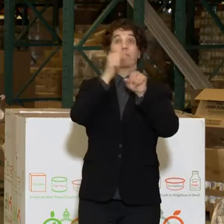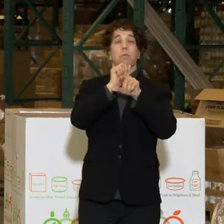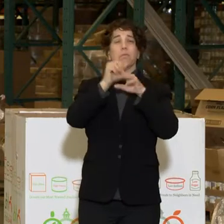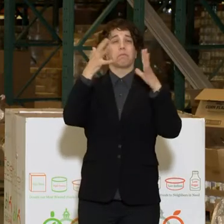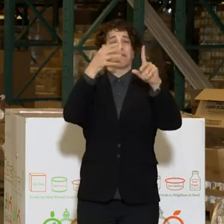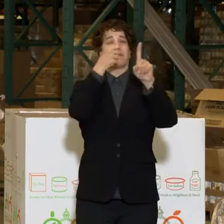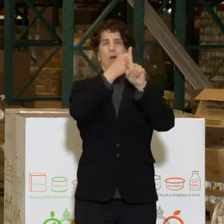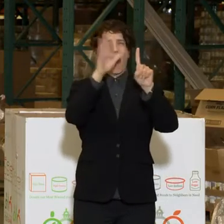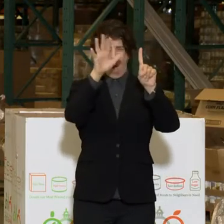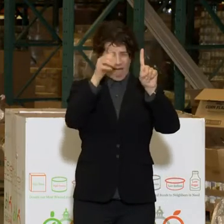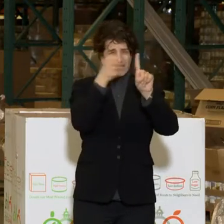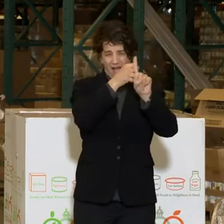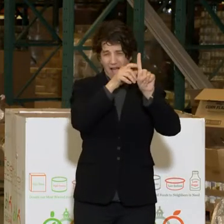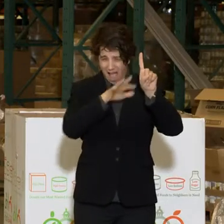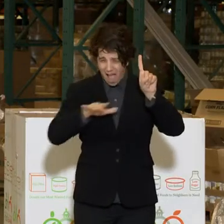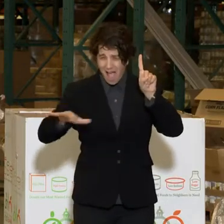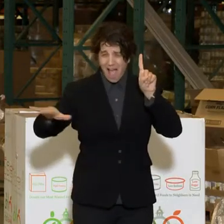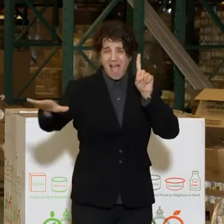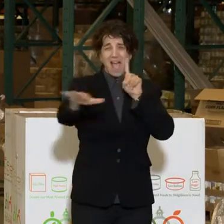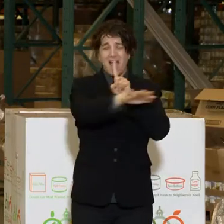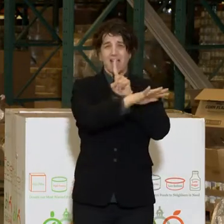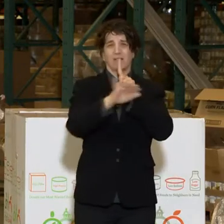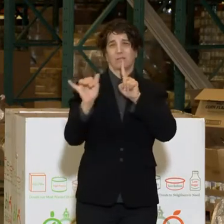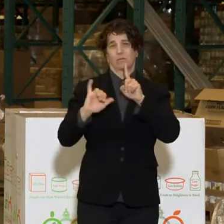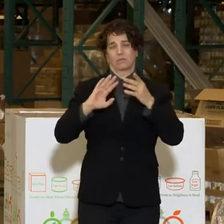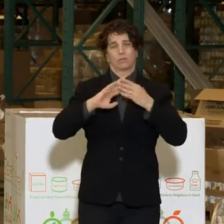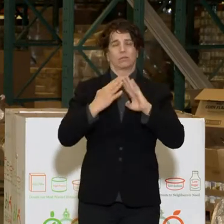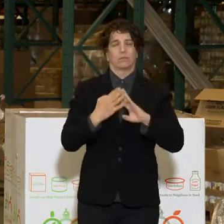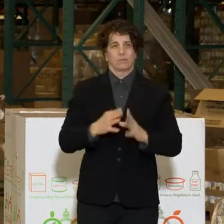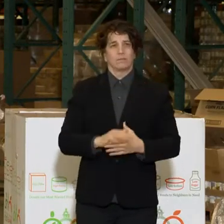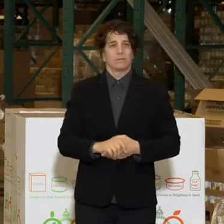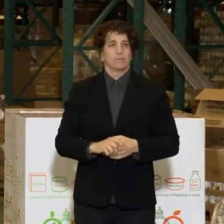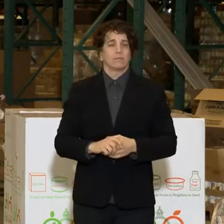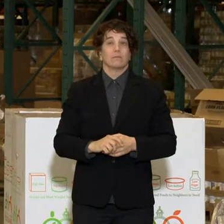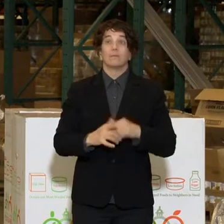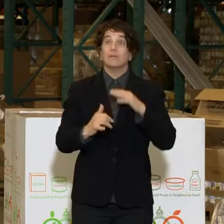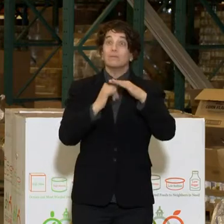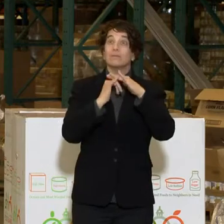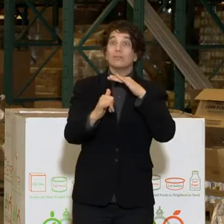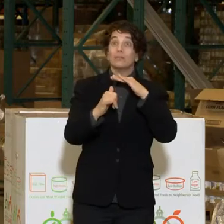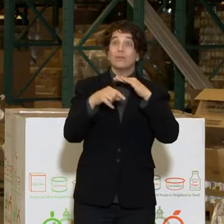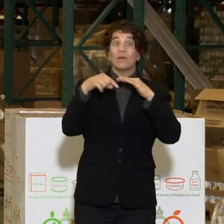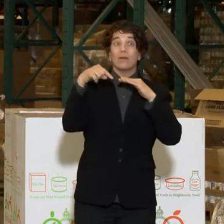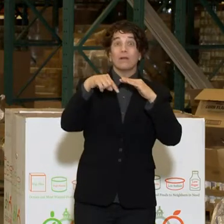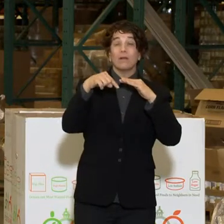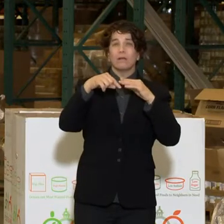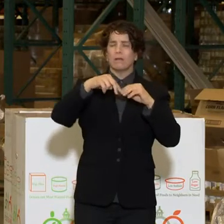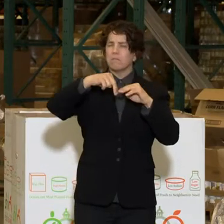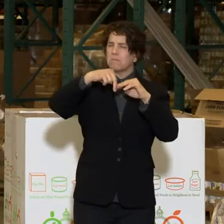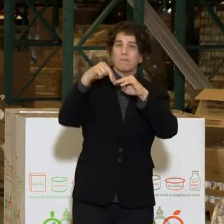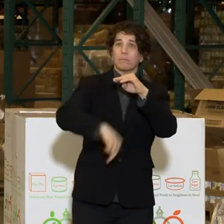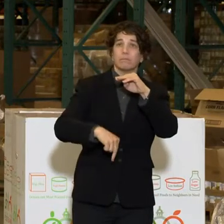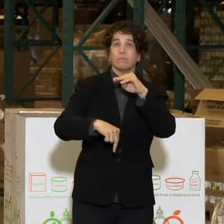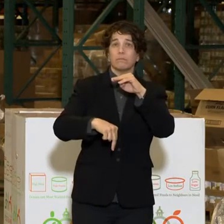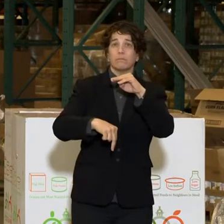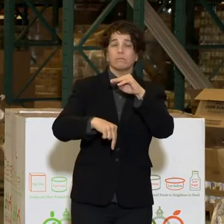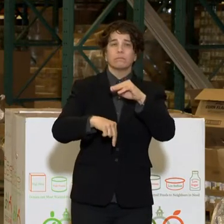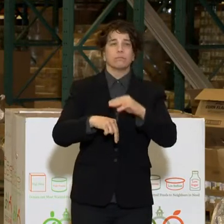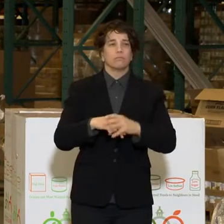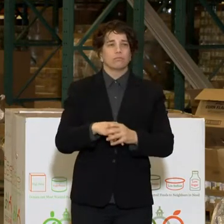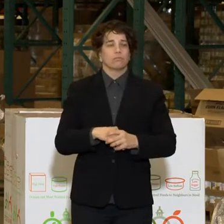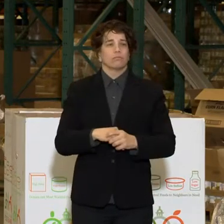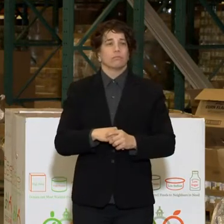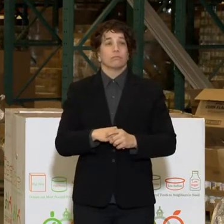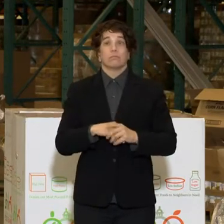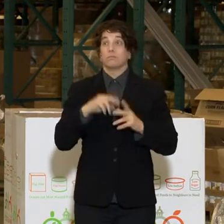Our metro. We know that we are losing the fair revenue from federal government workers who ride the metro every